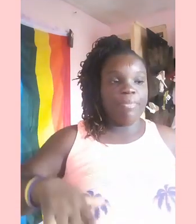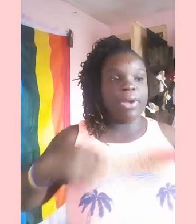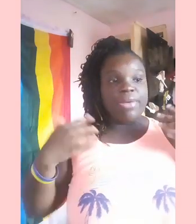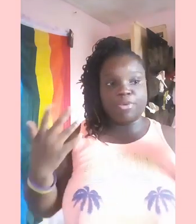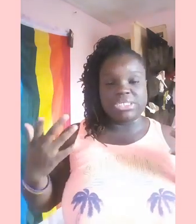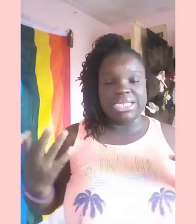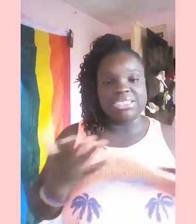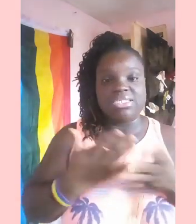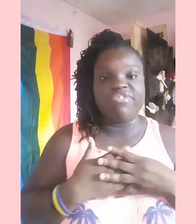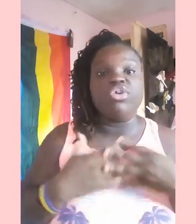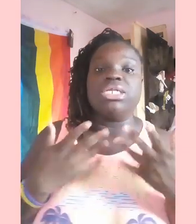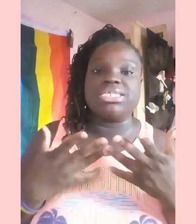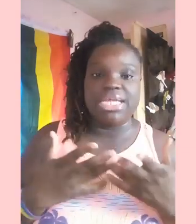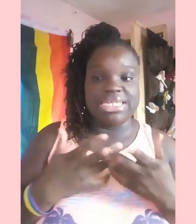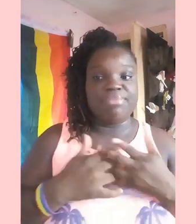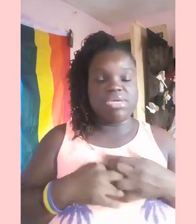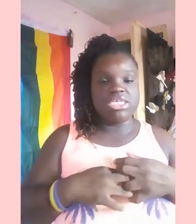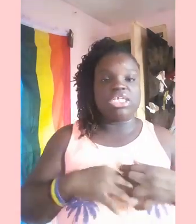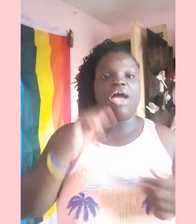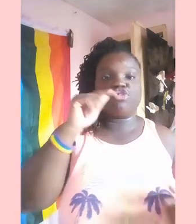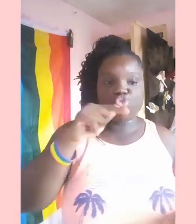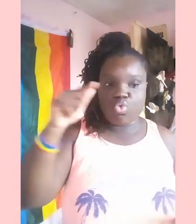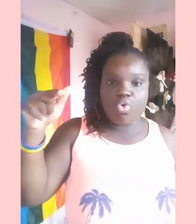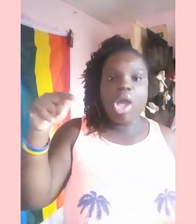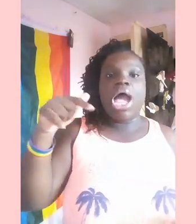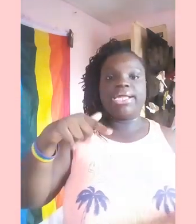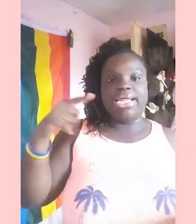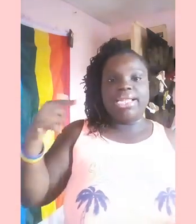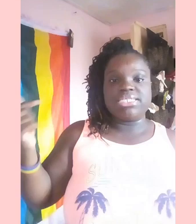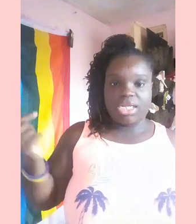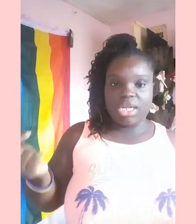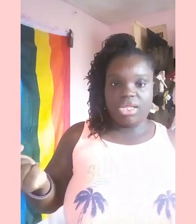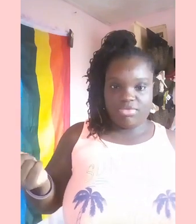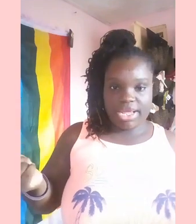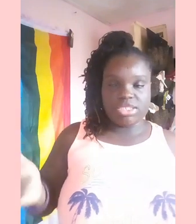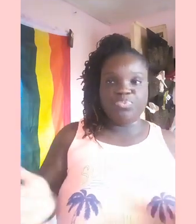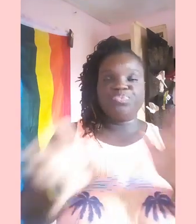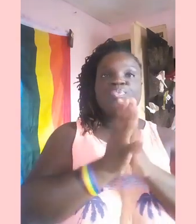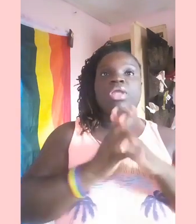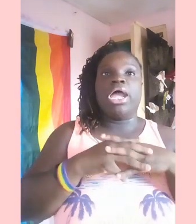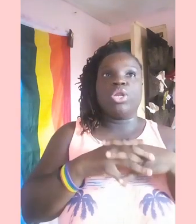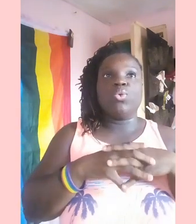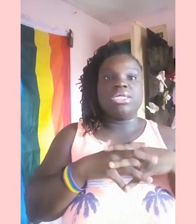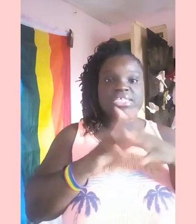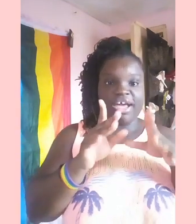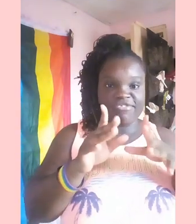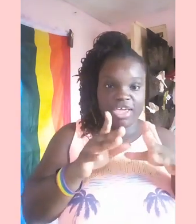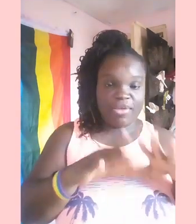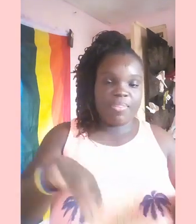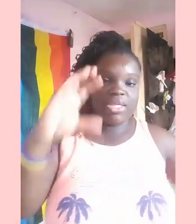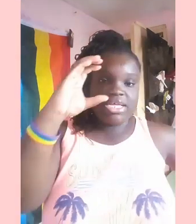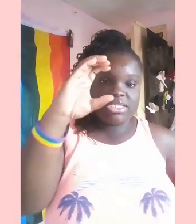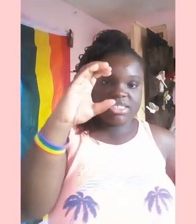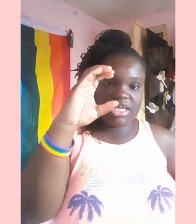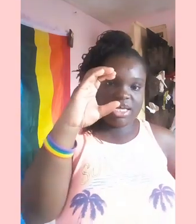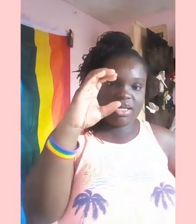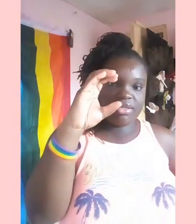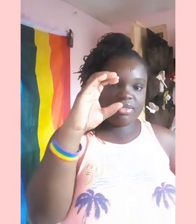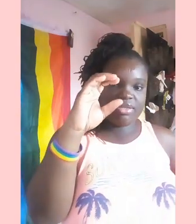a person that is deaf will understand that it means you have two of that letter in the name, right? Alright, who else? Kavi,